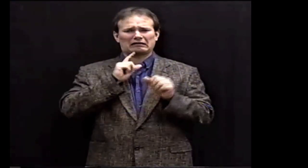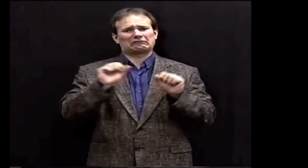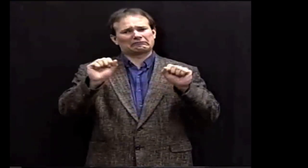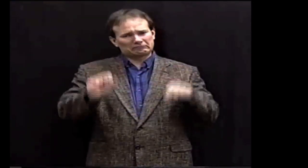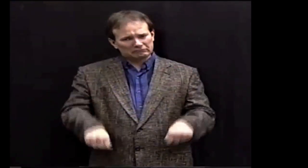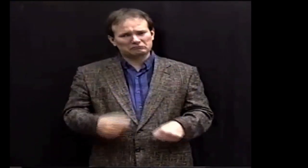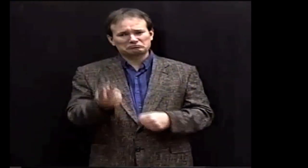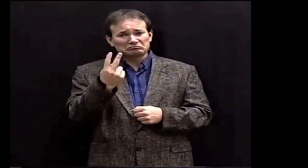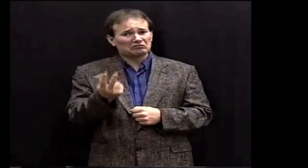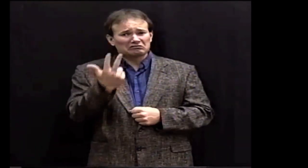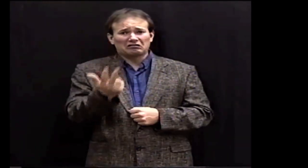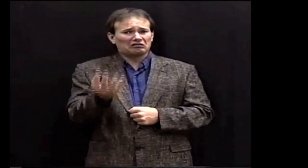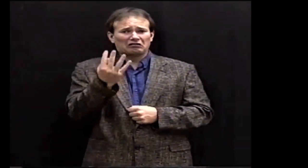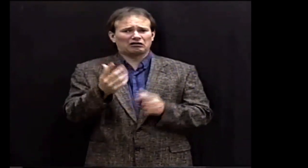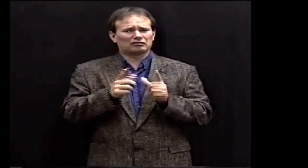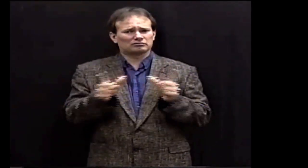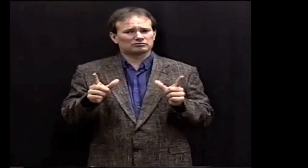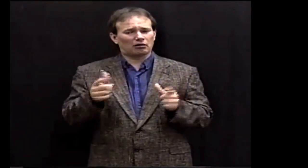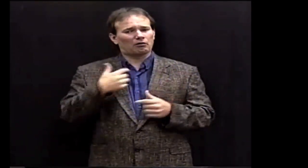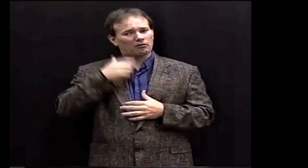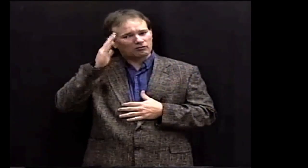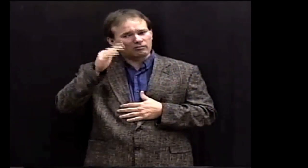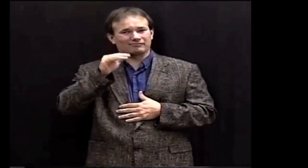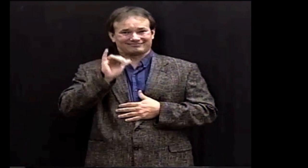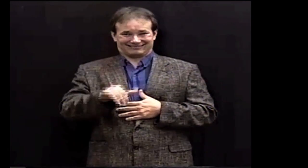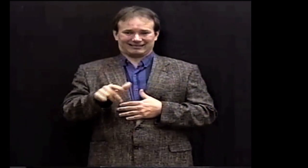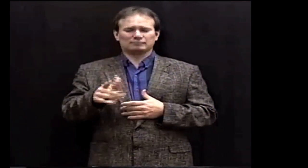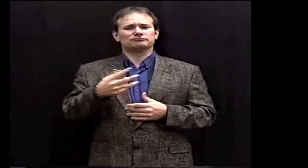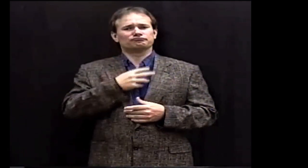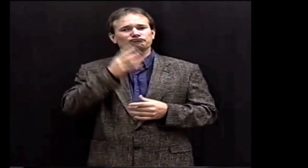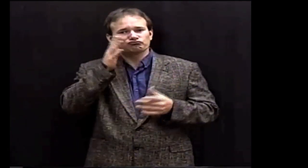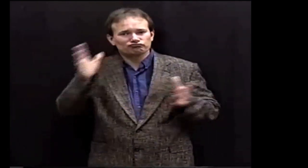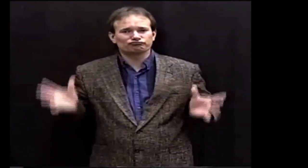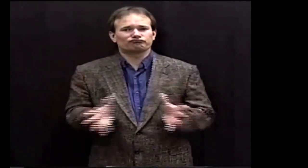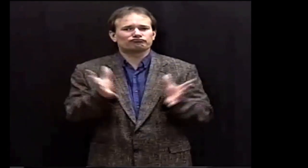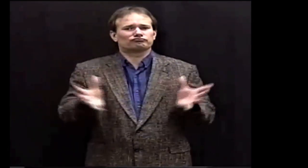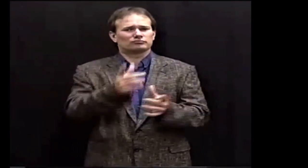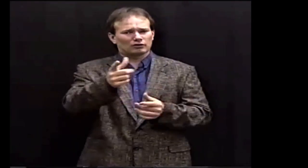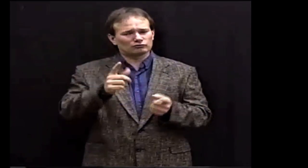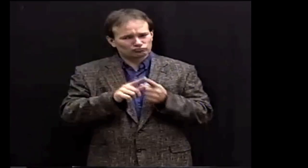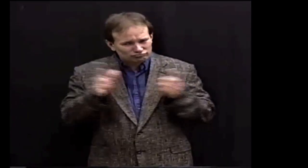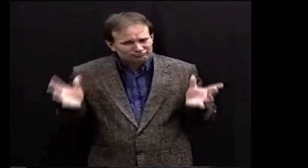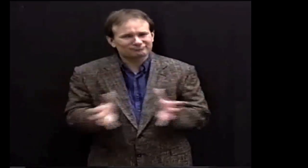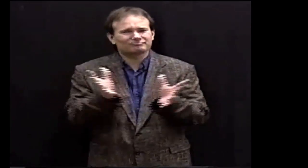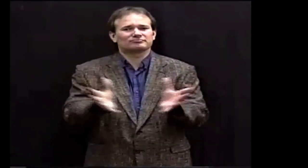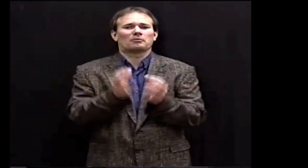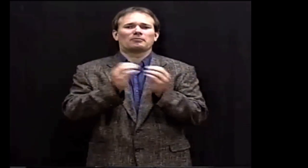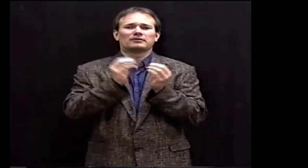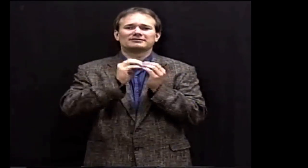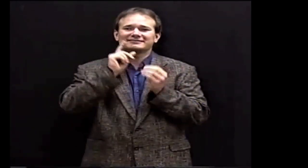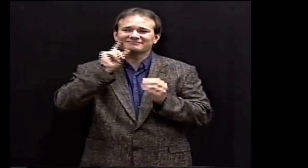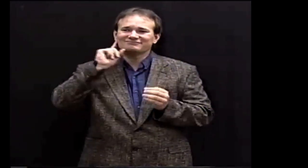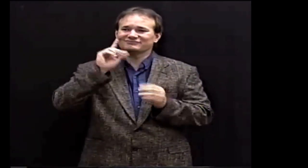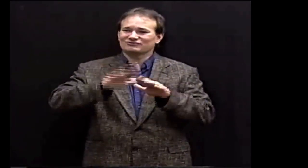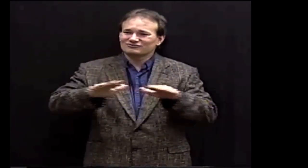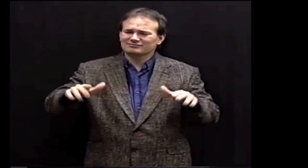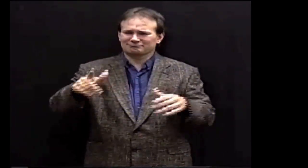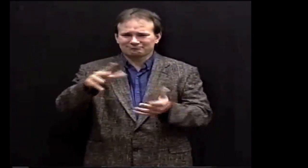fluent in all of them. I hope this will encourage you all to encourage more deaf children to become bilingual and teach them what it means to